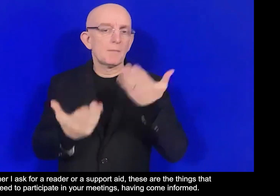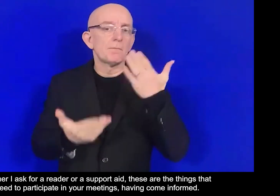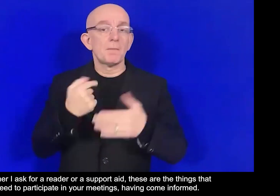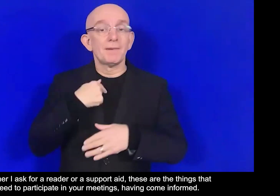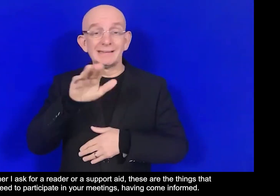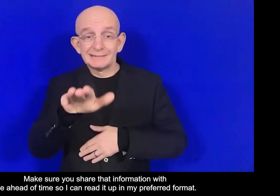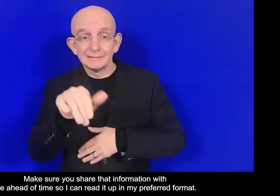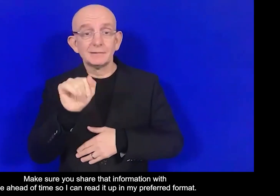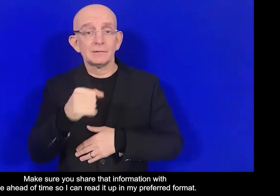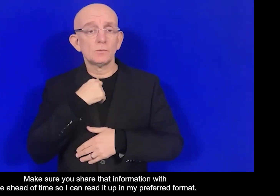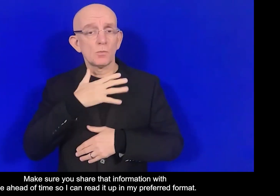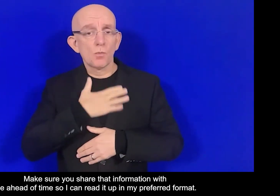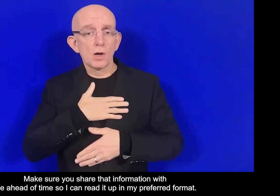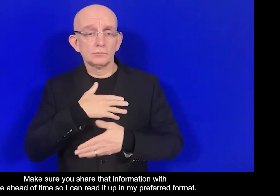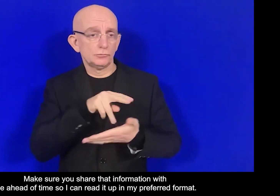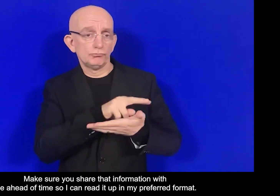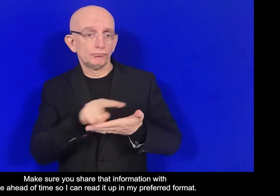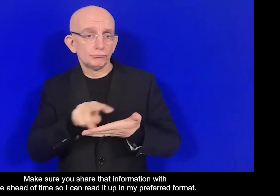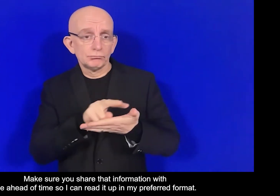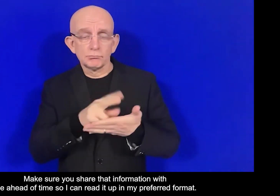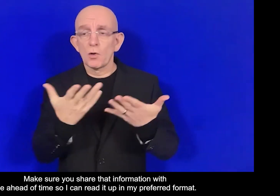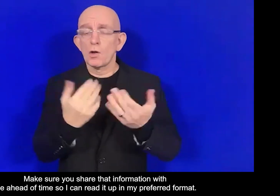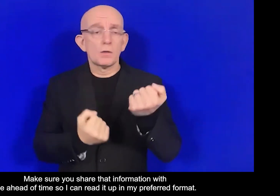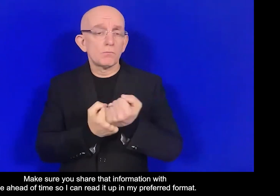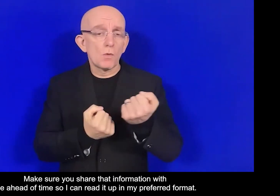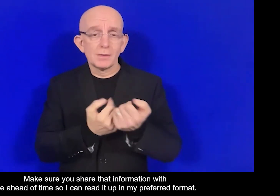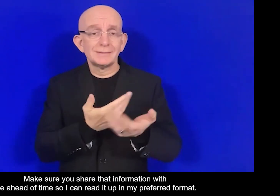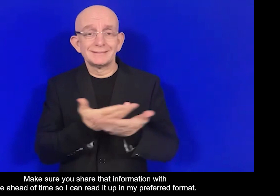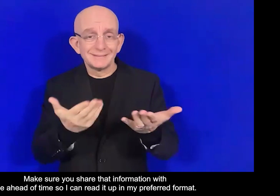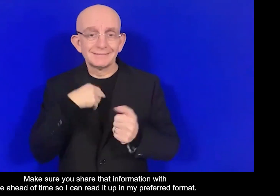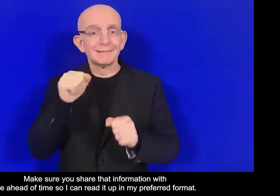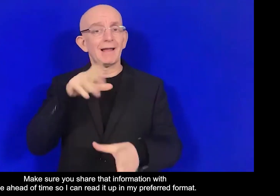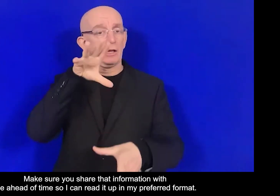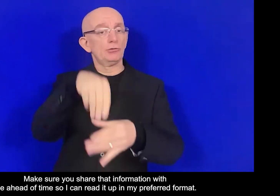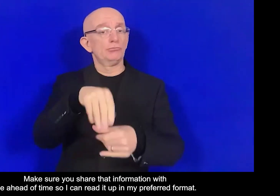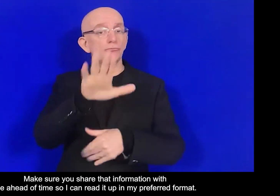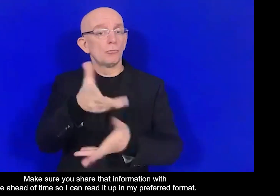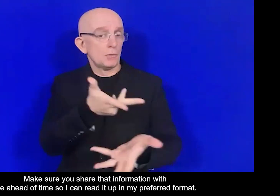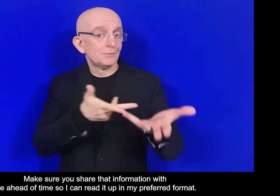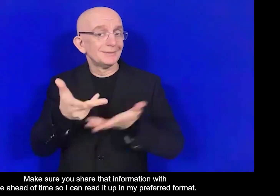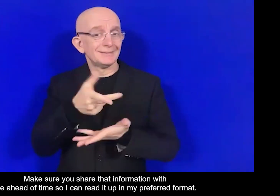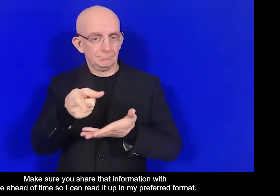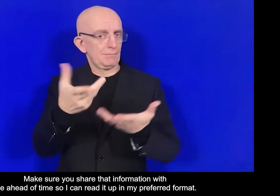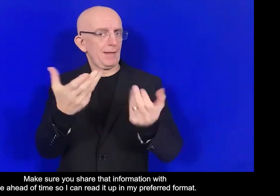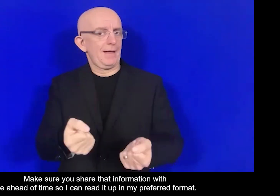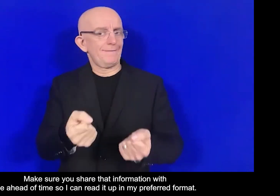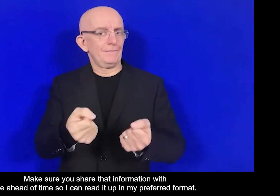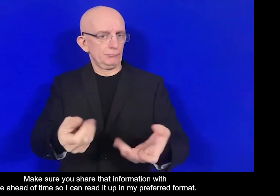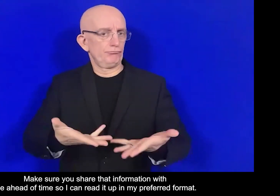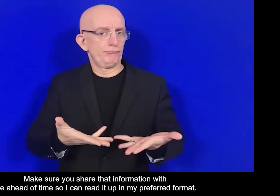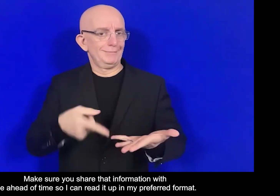informed. Make sure you share that information with me ahead of time so that I can read it up in my preferred